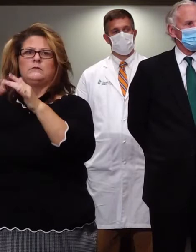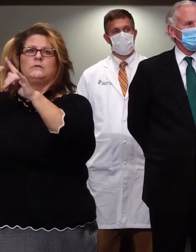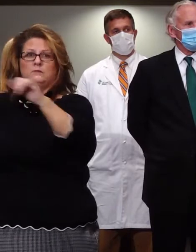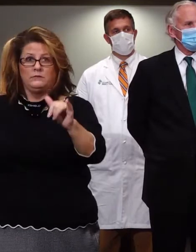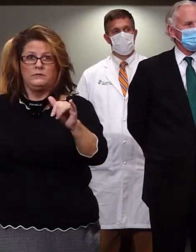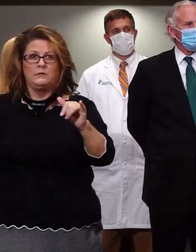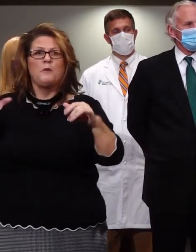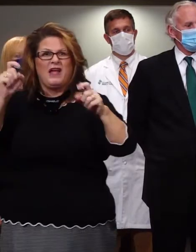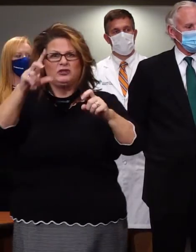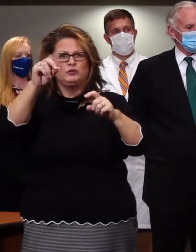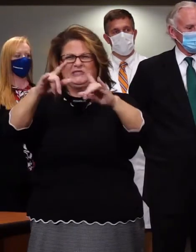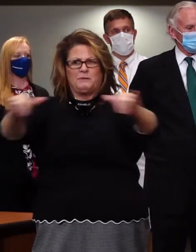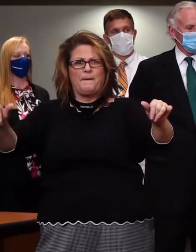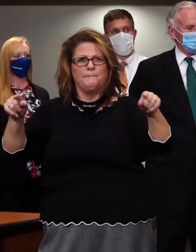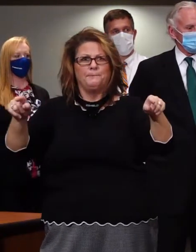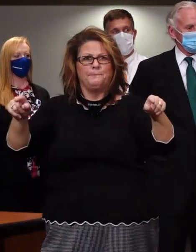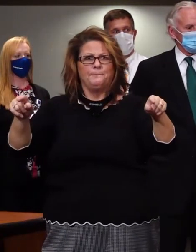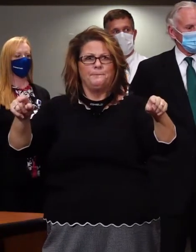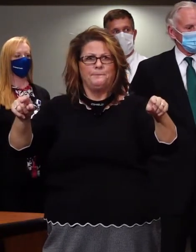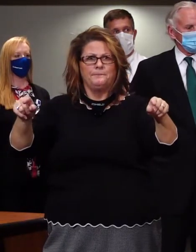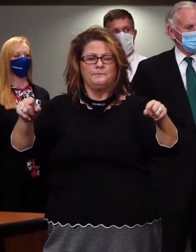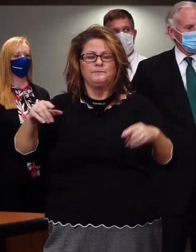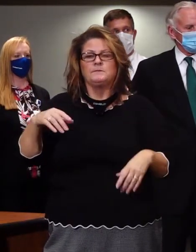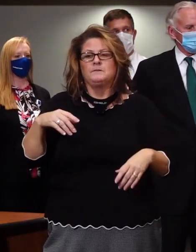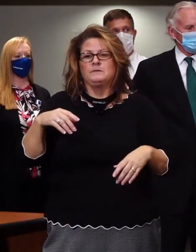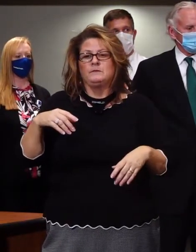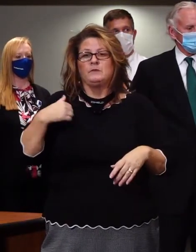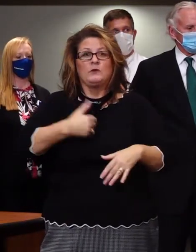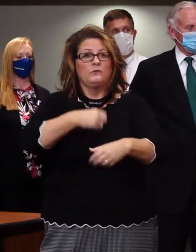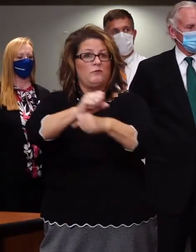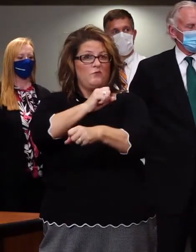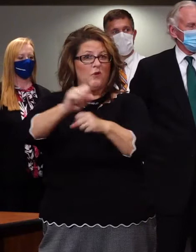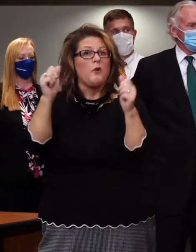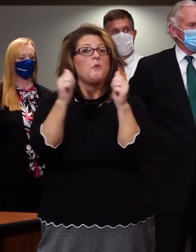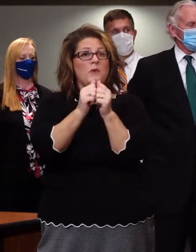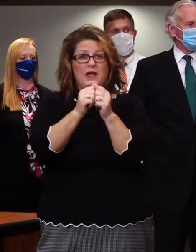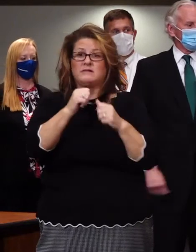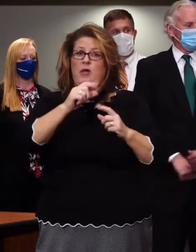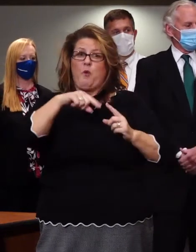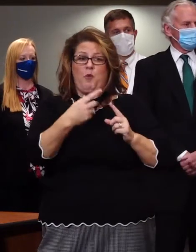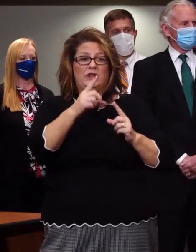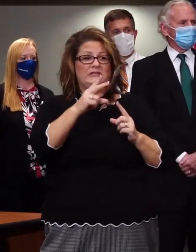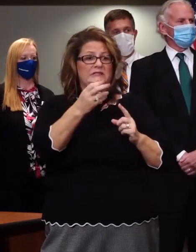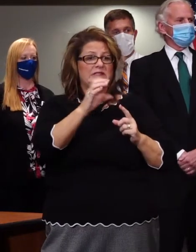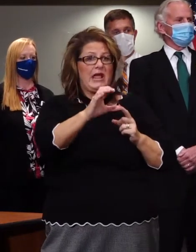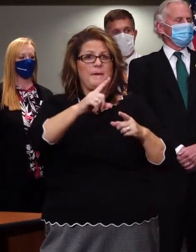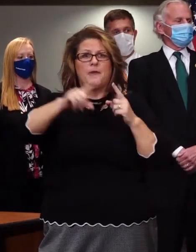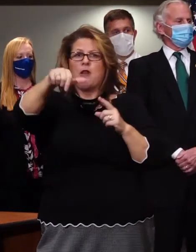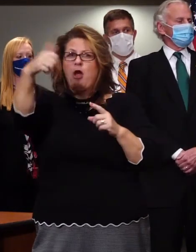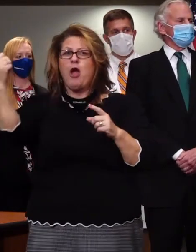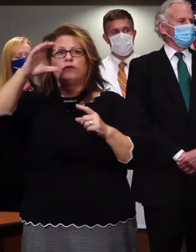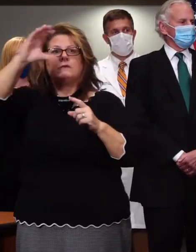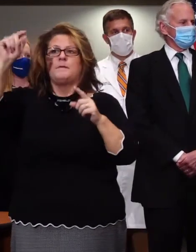And I'm excited that we're working with many of our stakeholders to help us make these decisions in the state for the equitable distribution of the vaccine, to